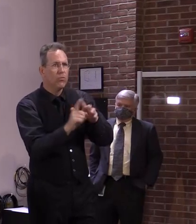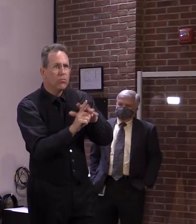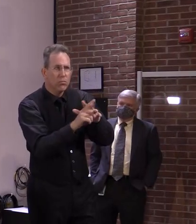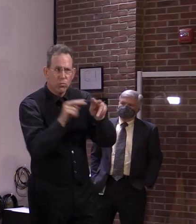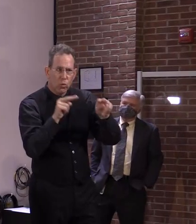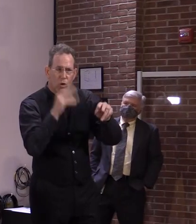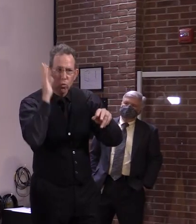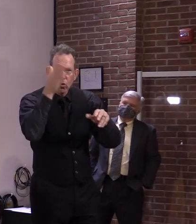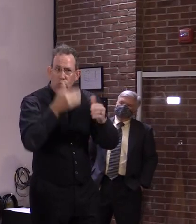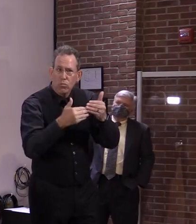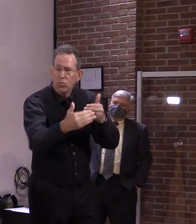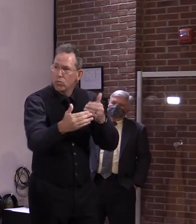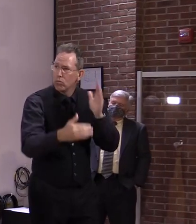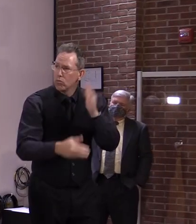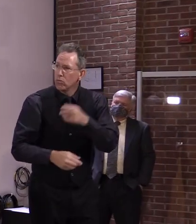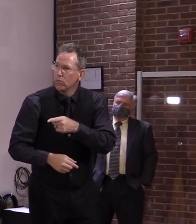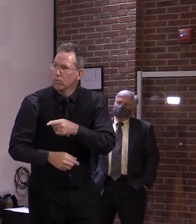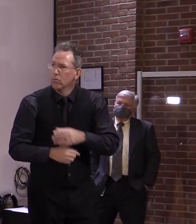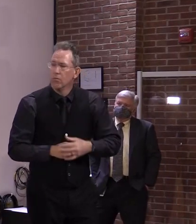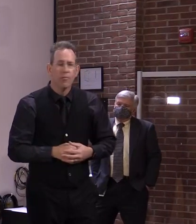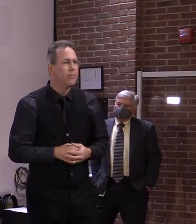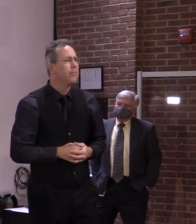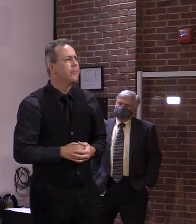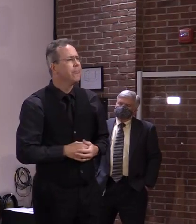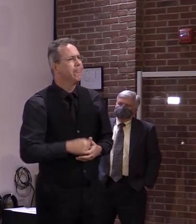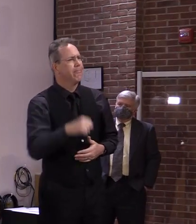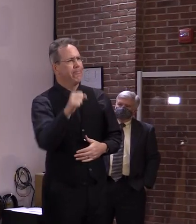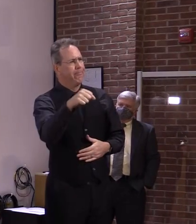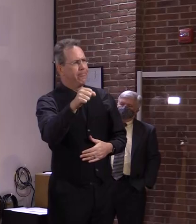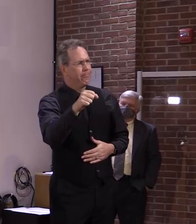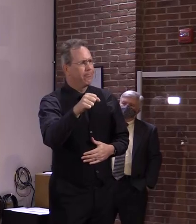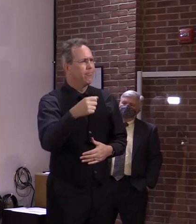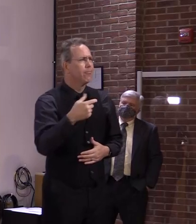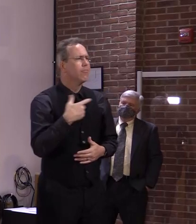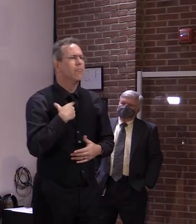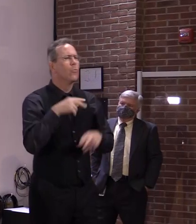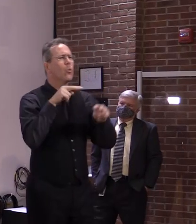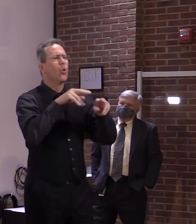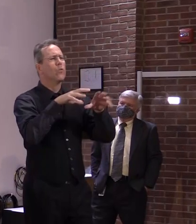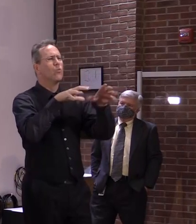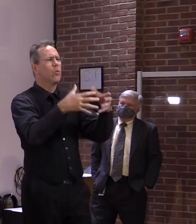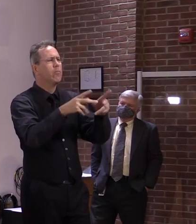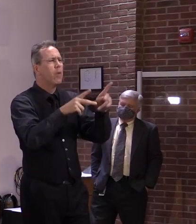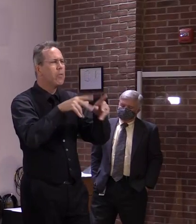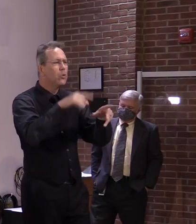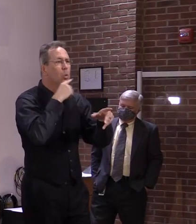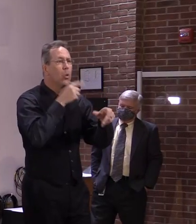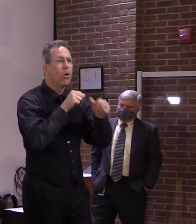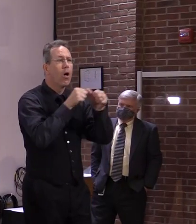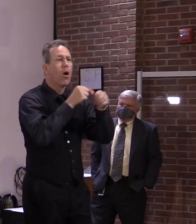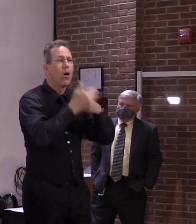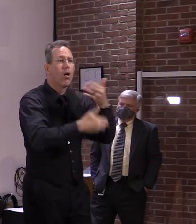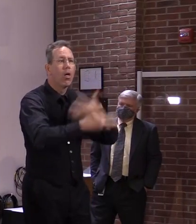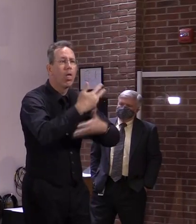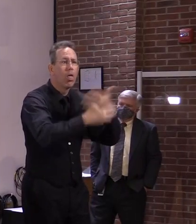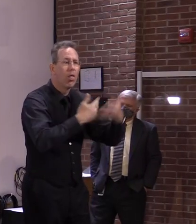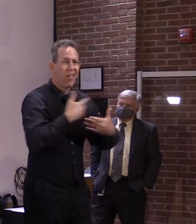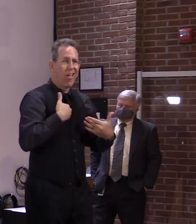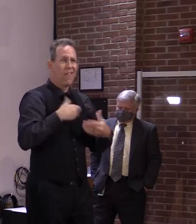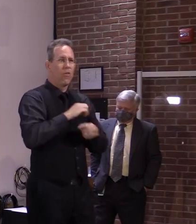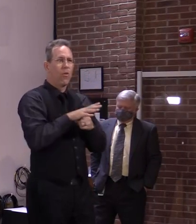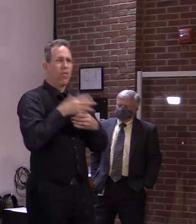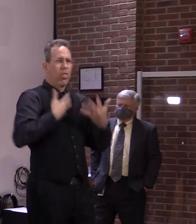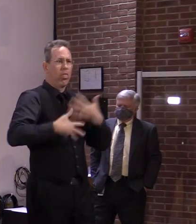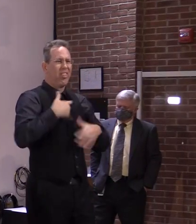that testing is ongoing and will continue. Some of those are in the congregate settings, like